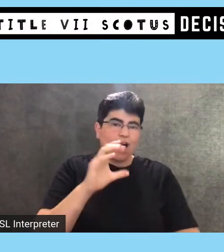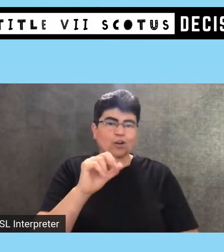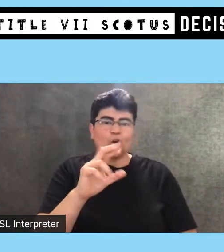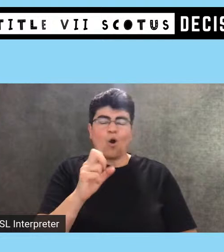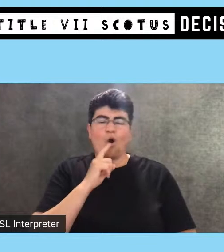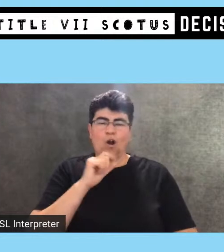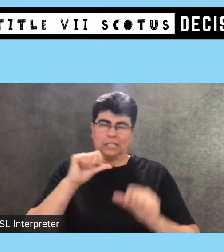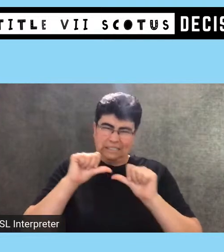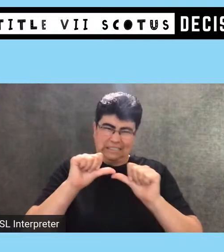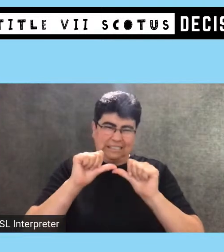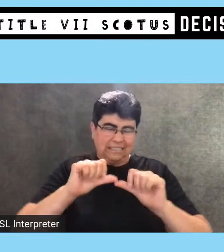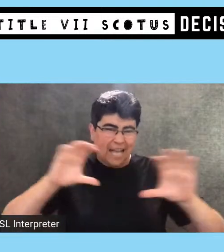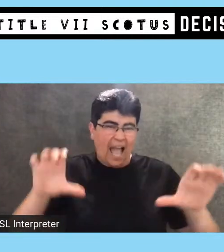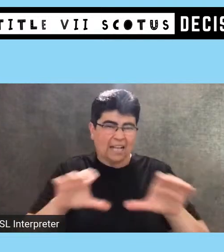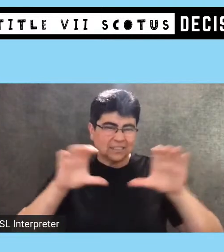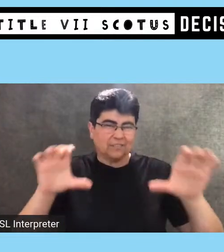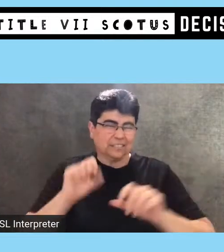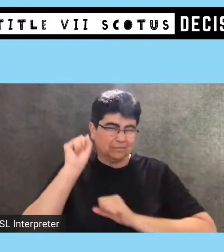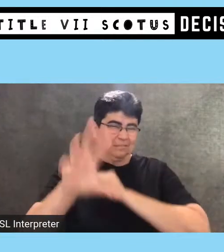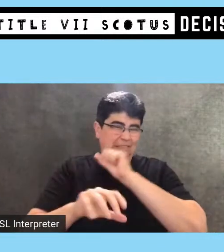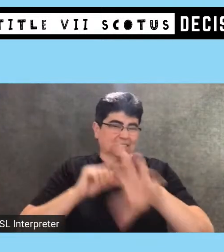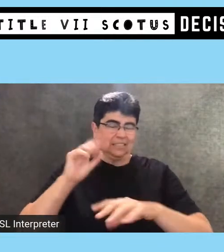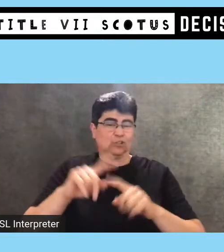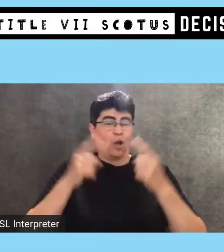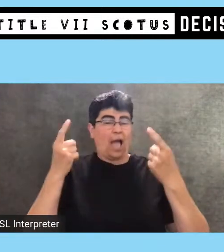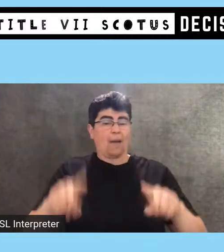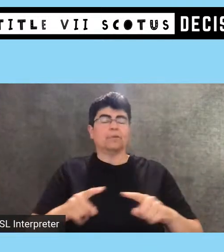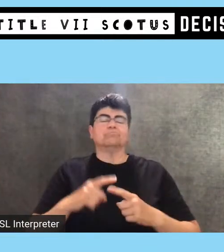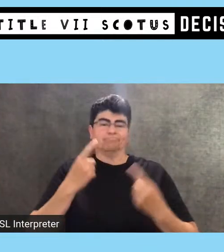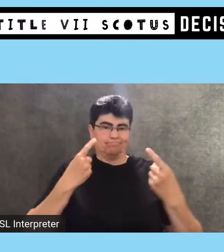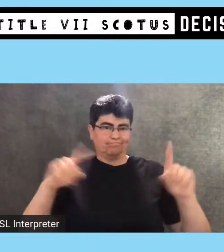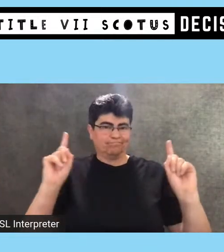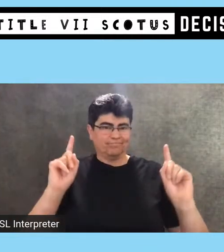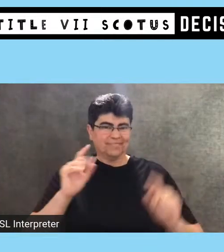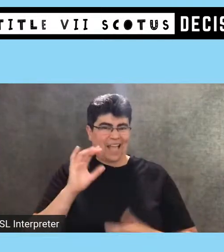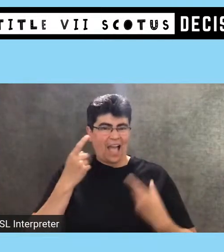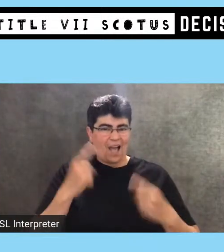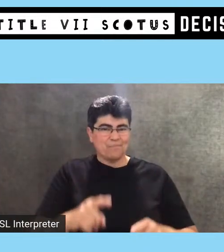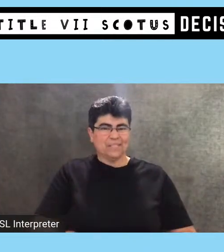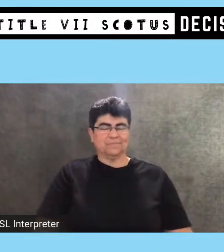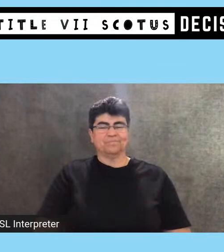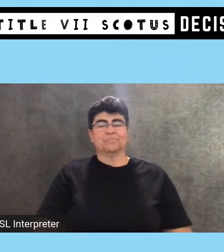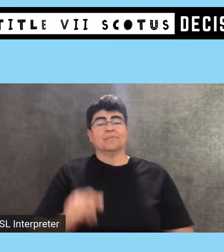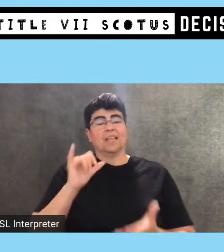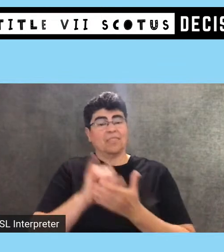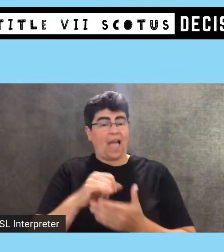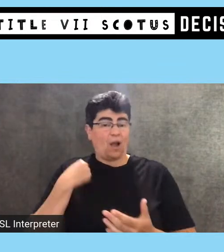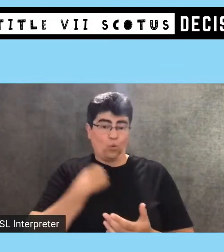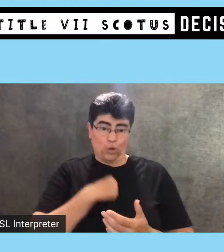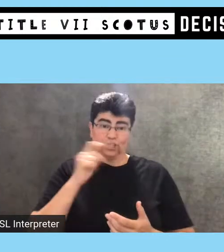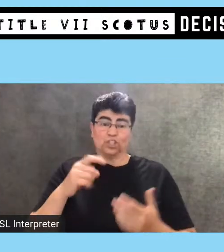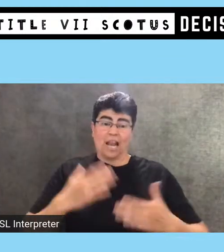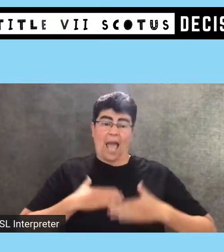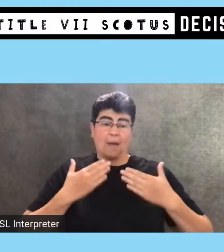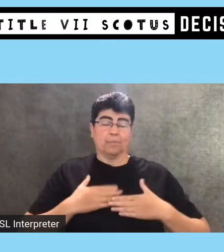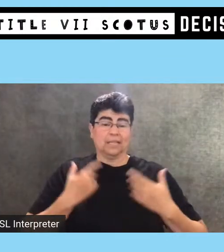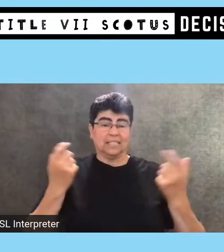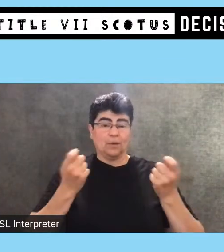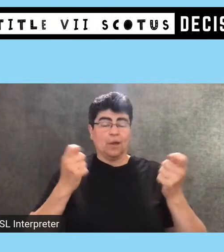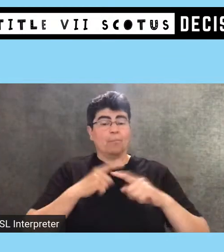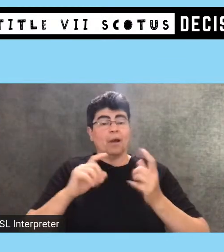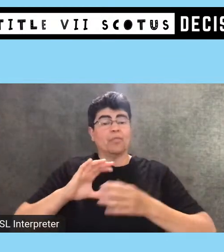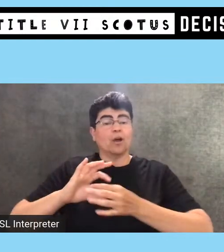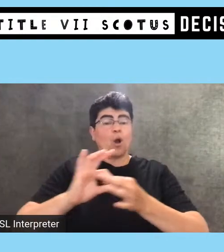unrelenting activism to make this happen, and it did. This is something that we should happily celebrate, but the coalition